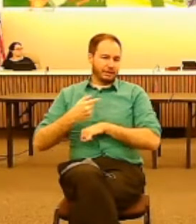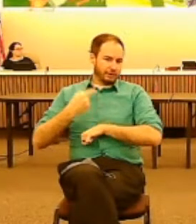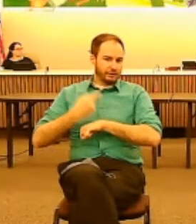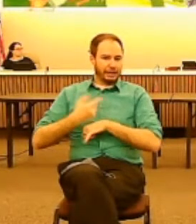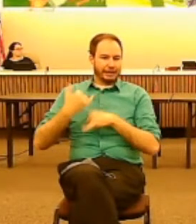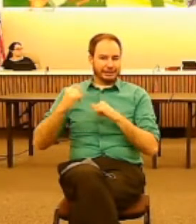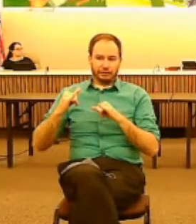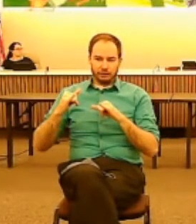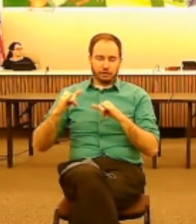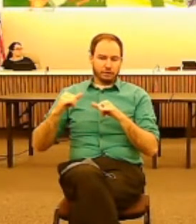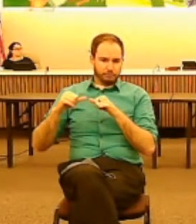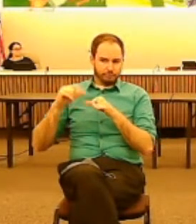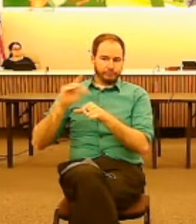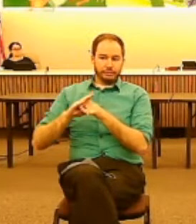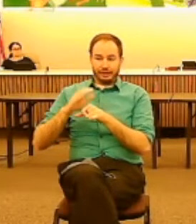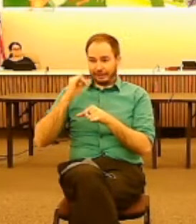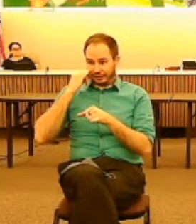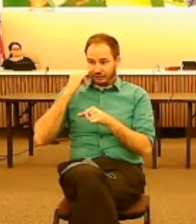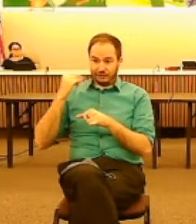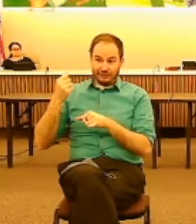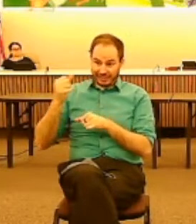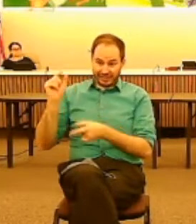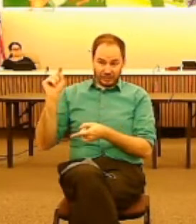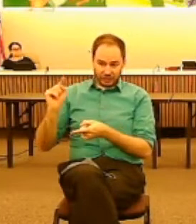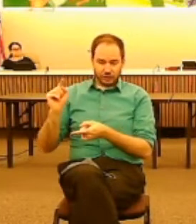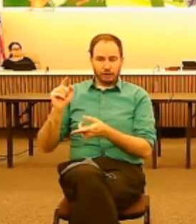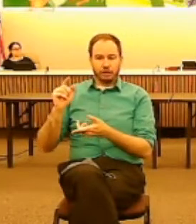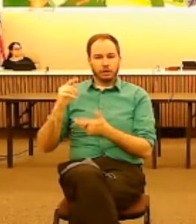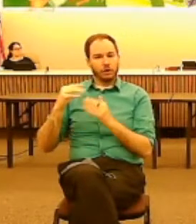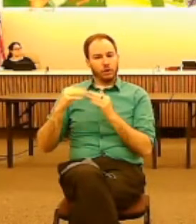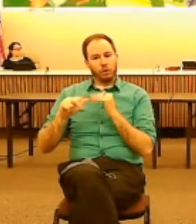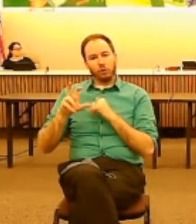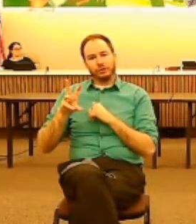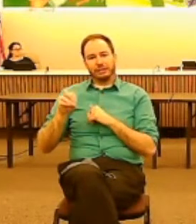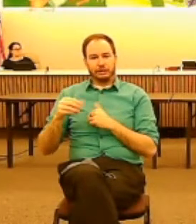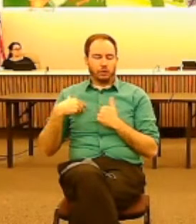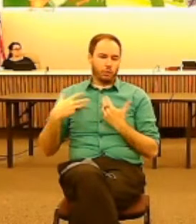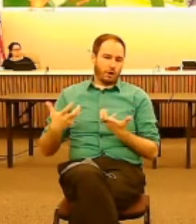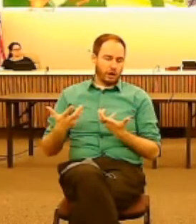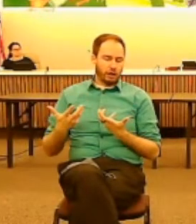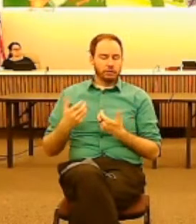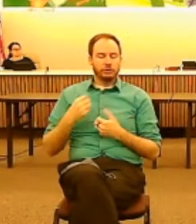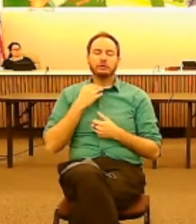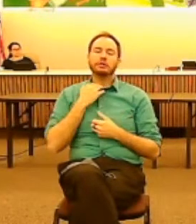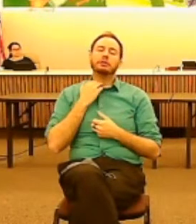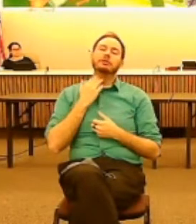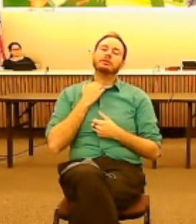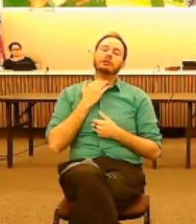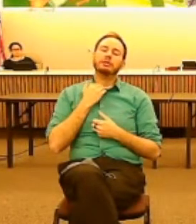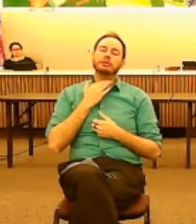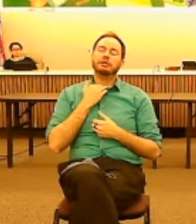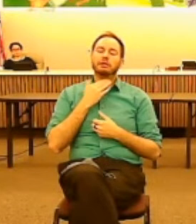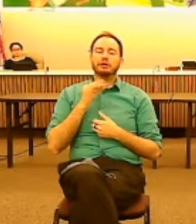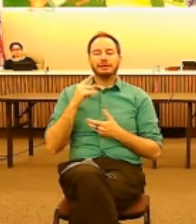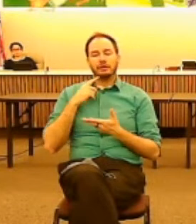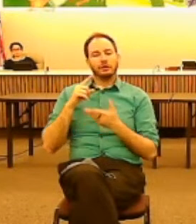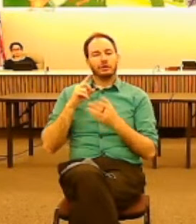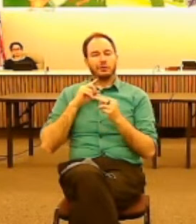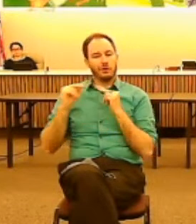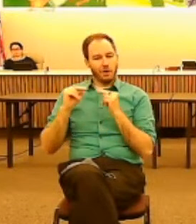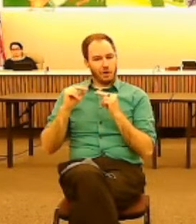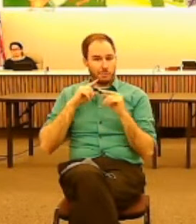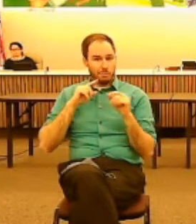in other words, if I can get anything from them, it's going to be lower than 360. So we talked about the possibility